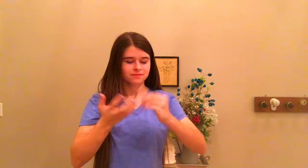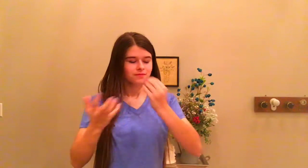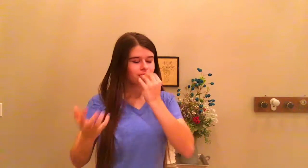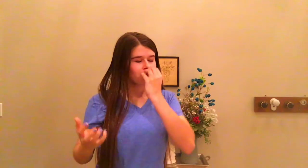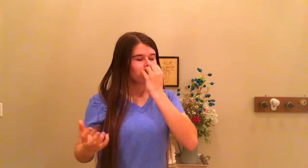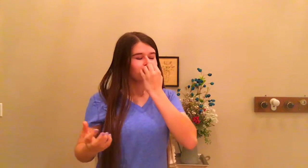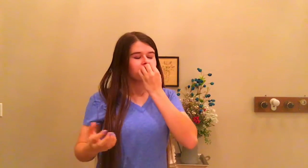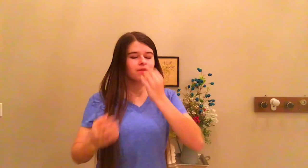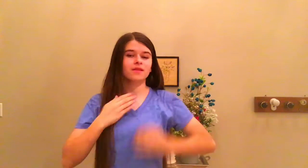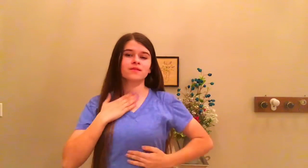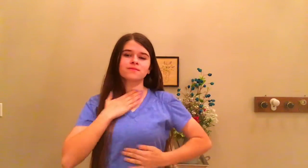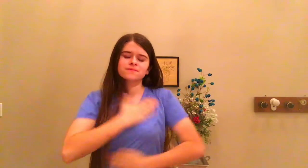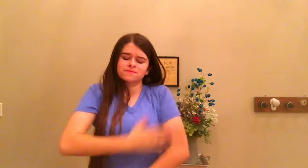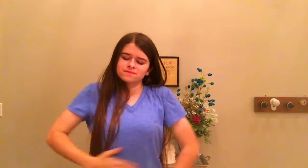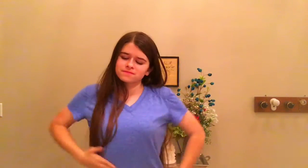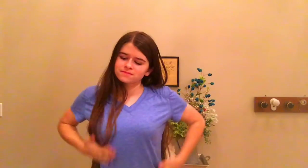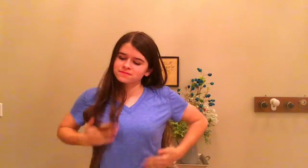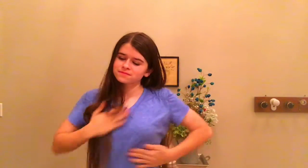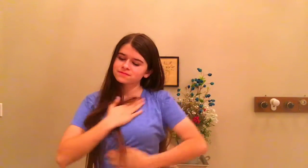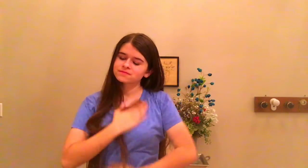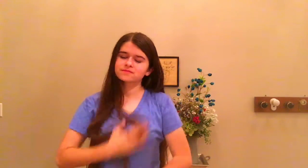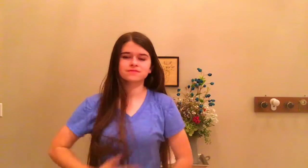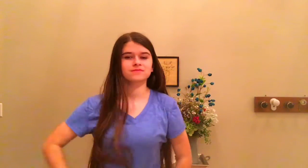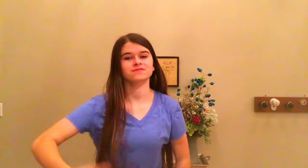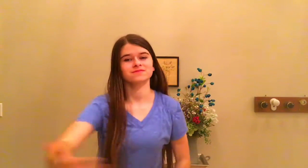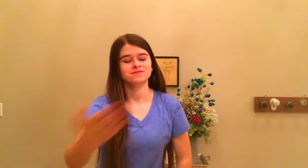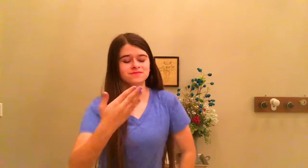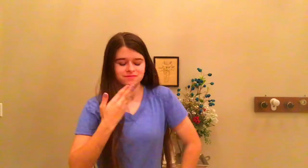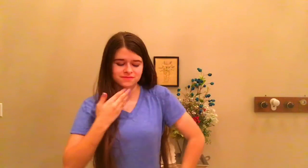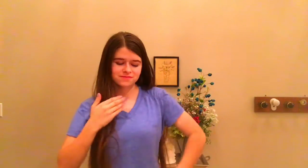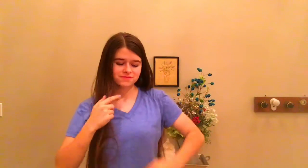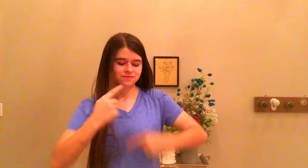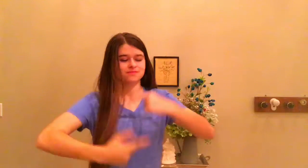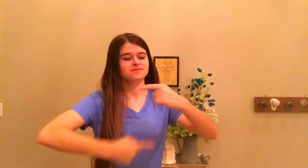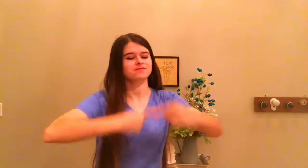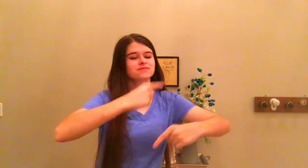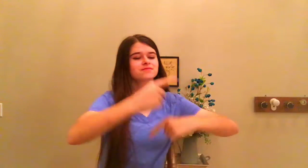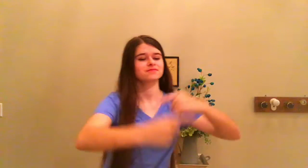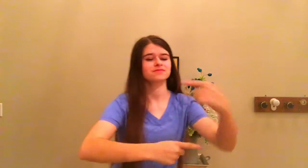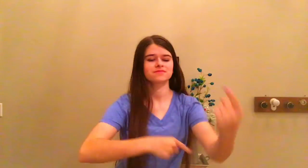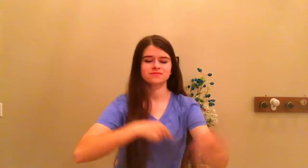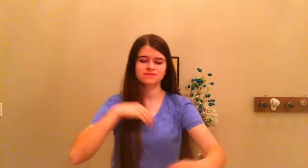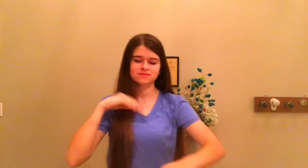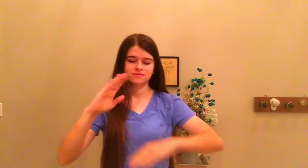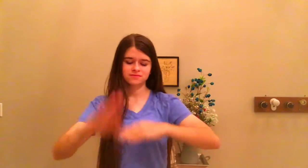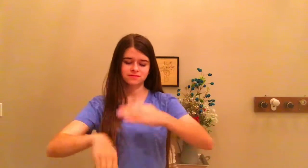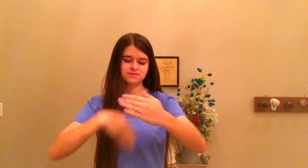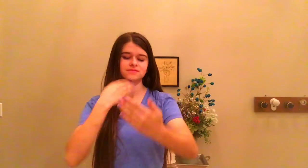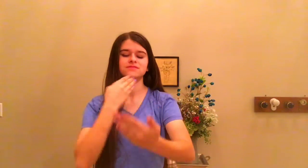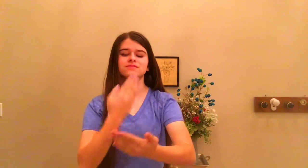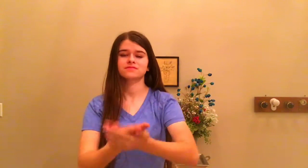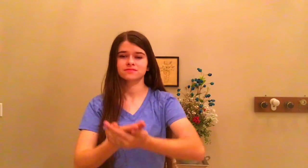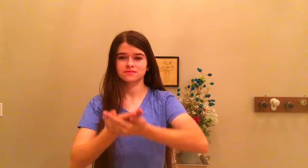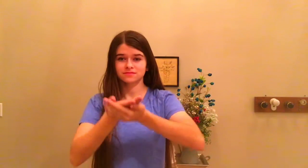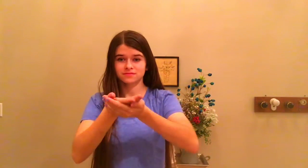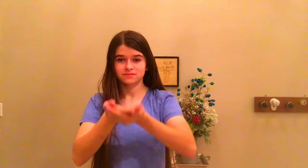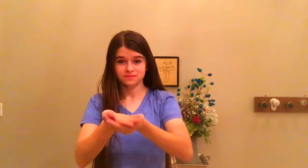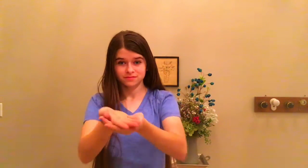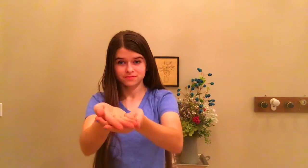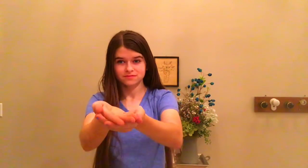berries of the earth Come roll in all the riches all around you